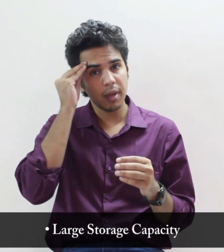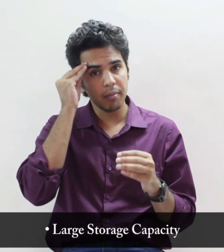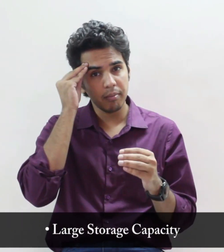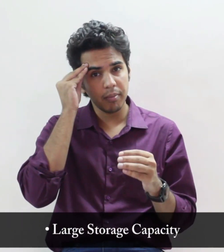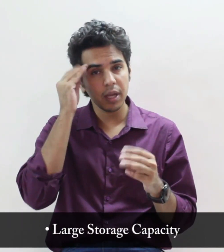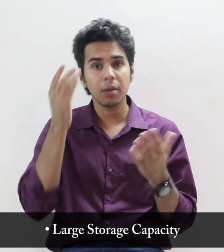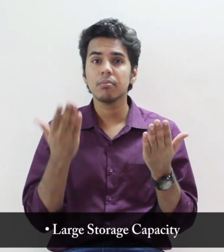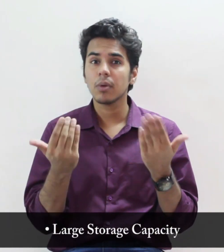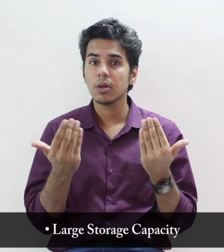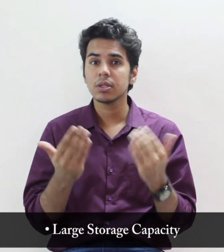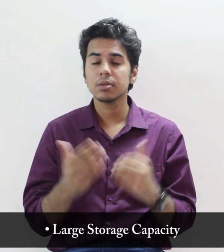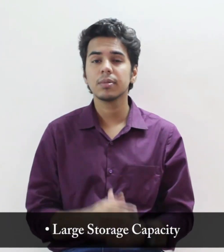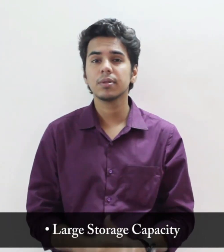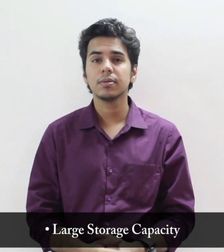large storage capacity,